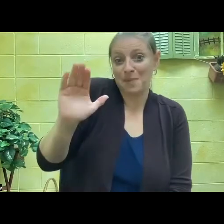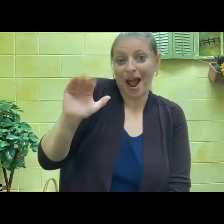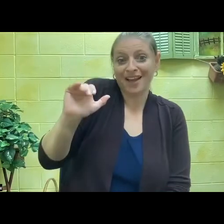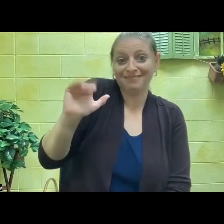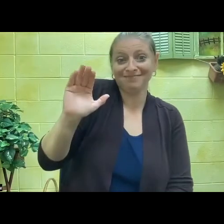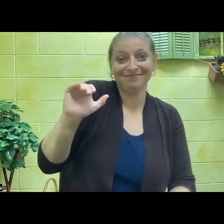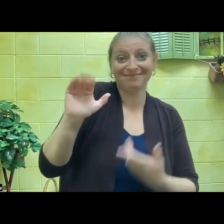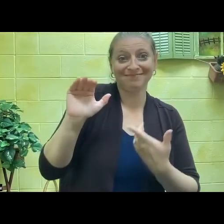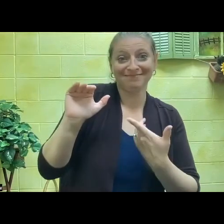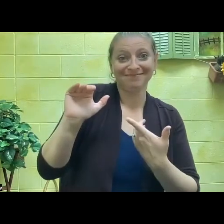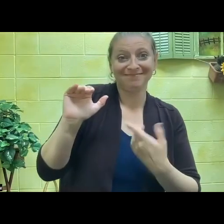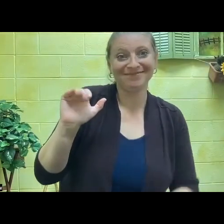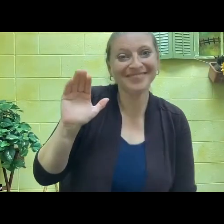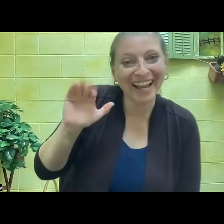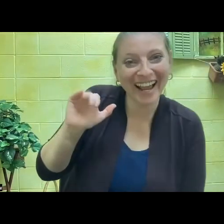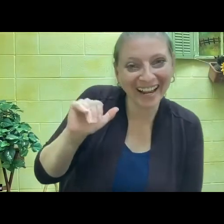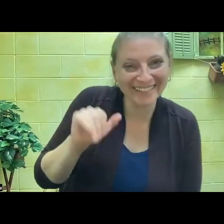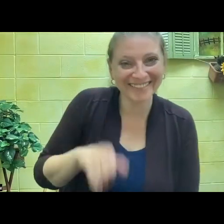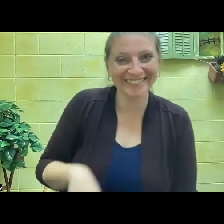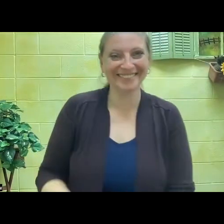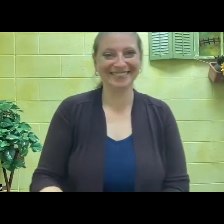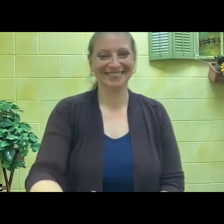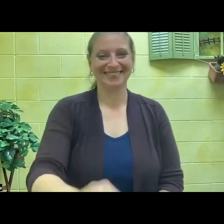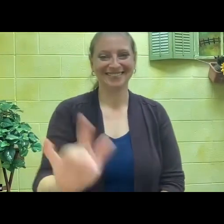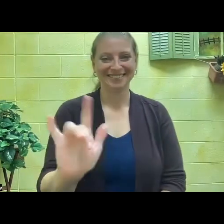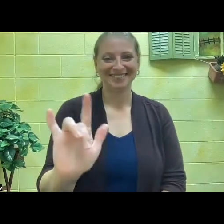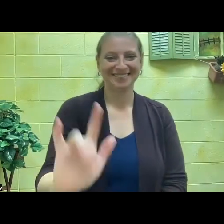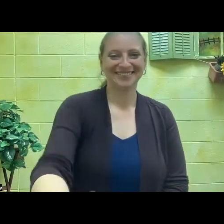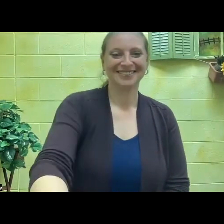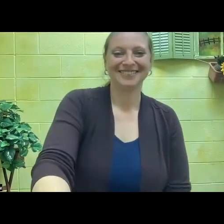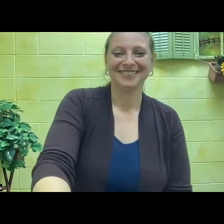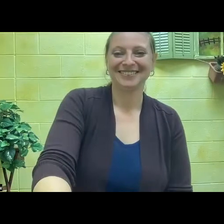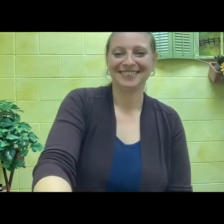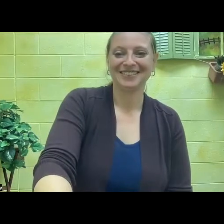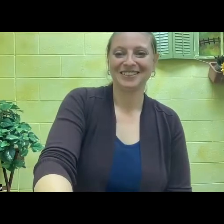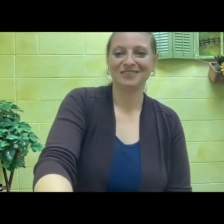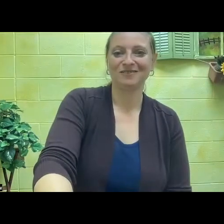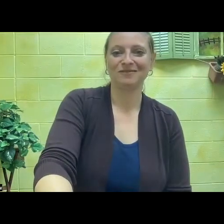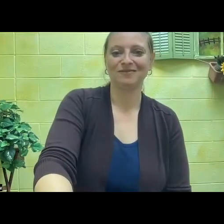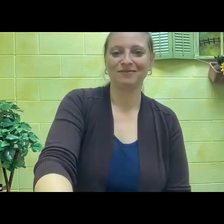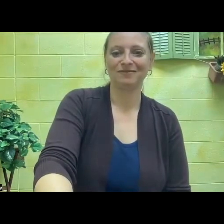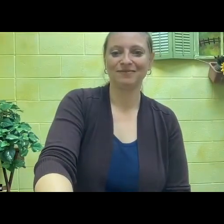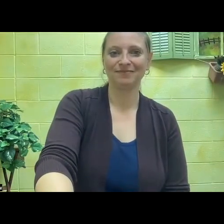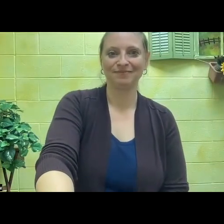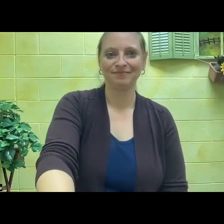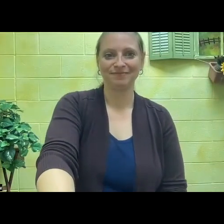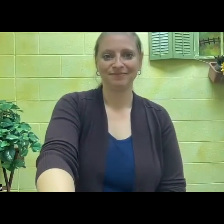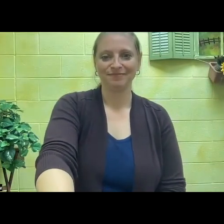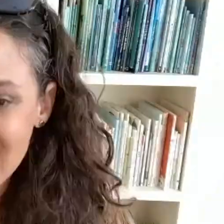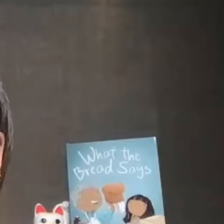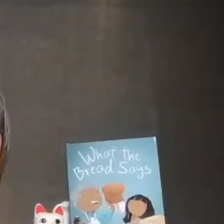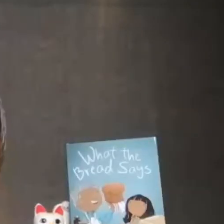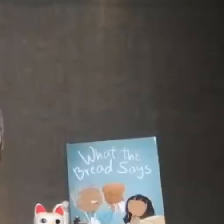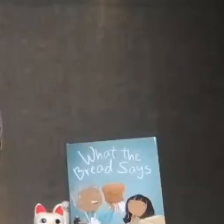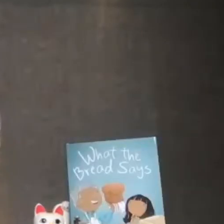sign language? There it is. There it is. All right. Thank you, Miss Heather Dew, who is going to go back to